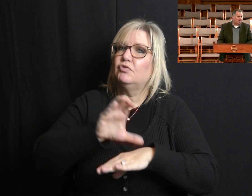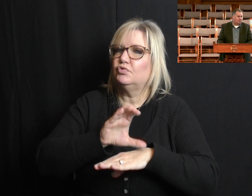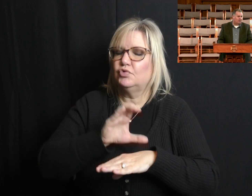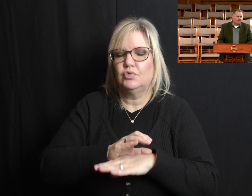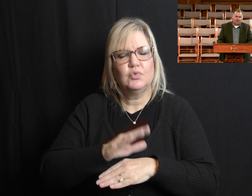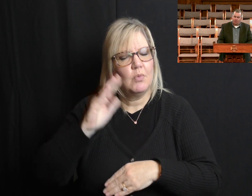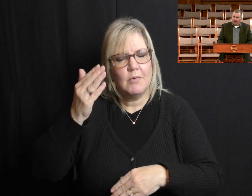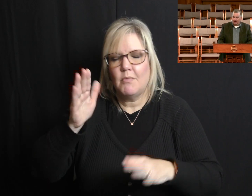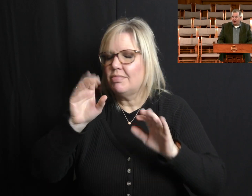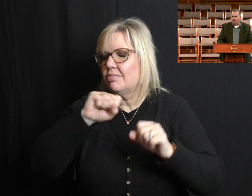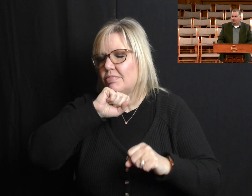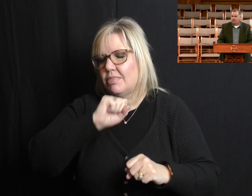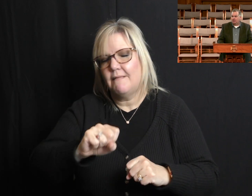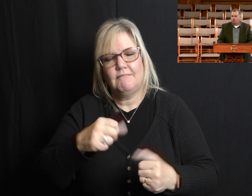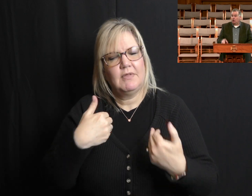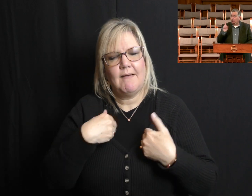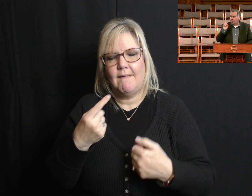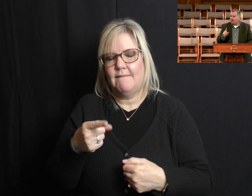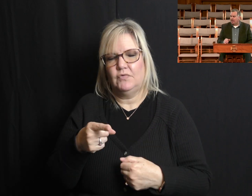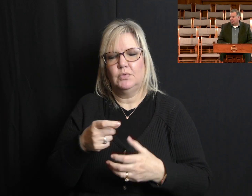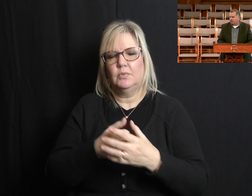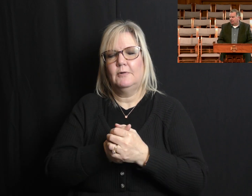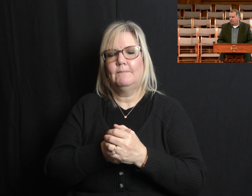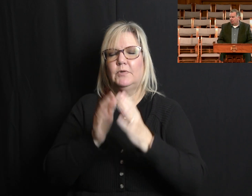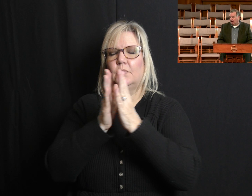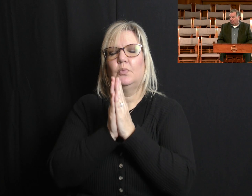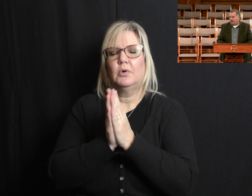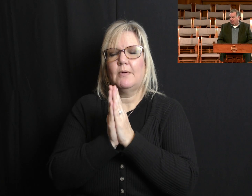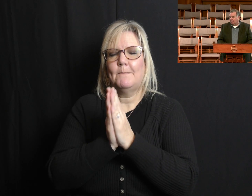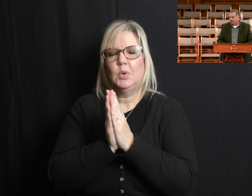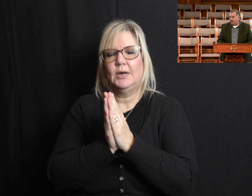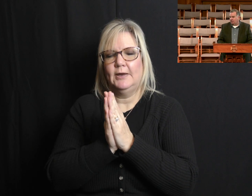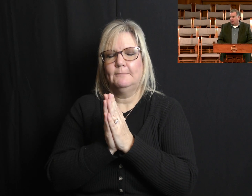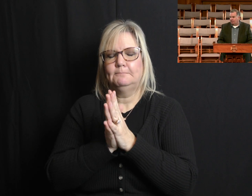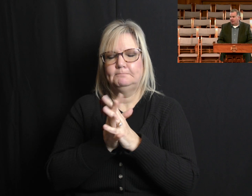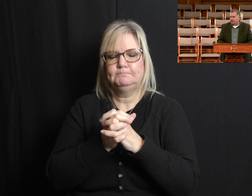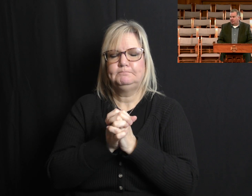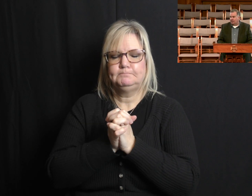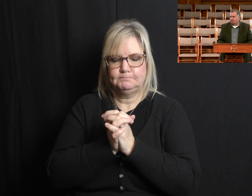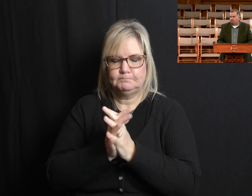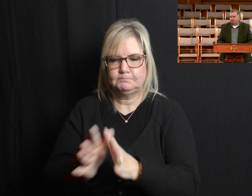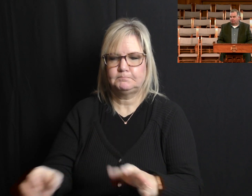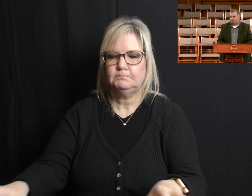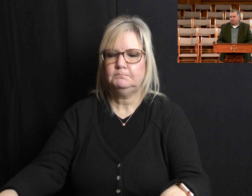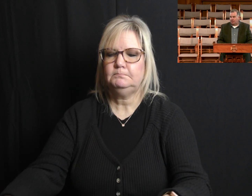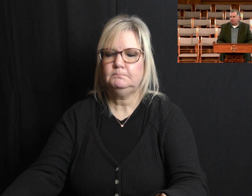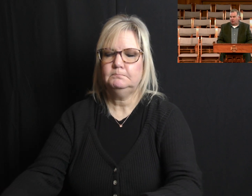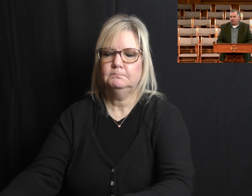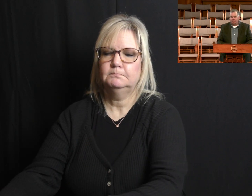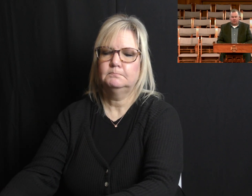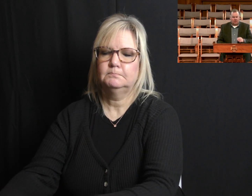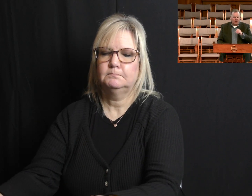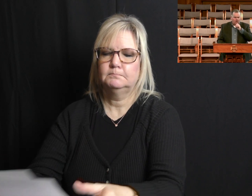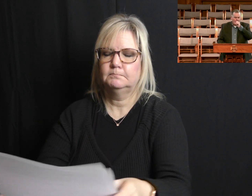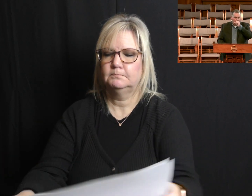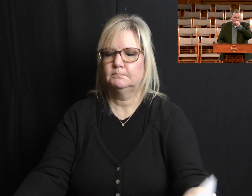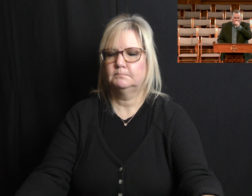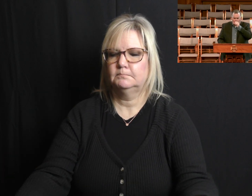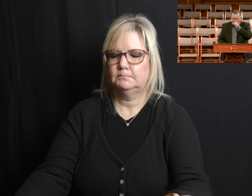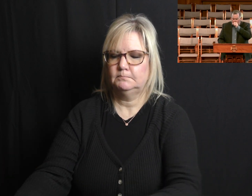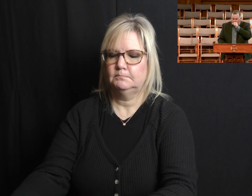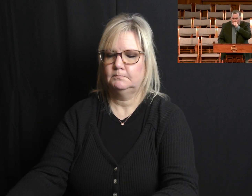on statement of faith or by letter. We're going to pray together. We're going to have a time of invitation. We invite you to come. Let's pray.